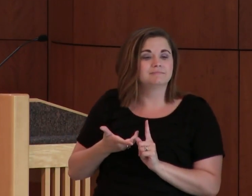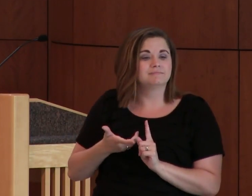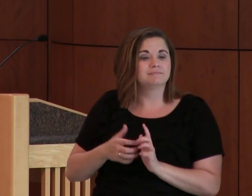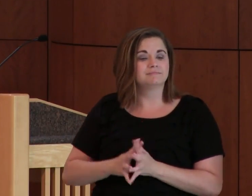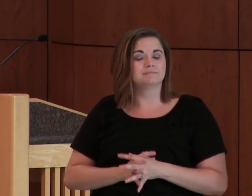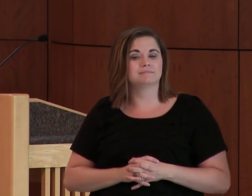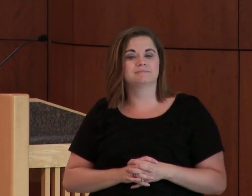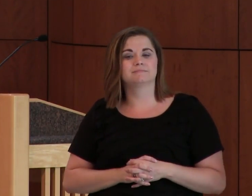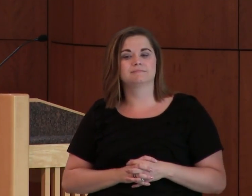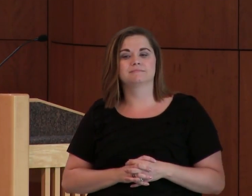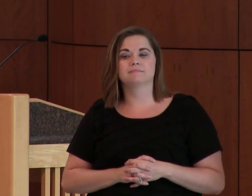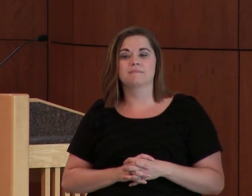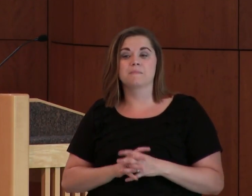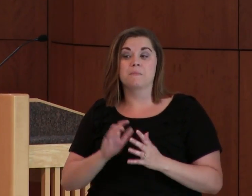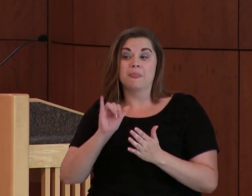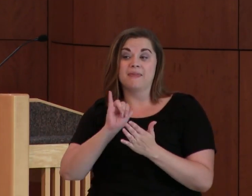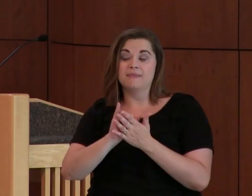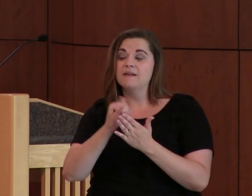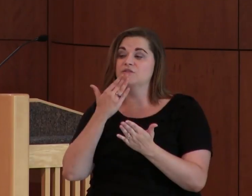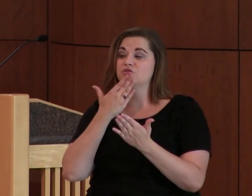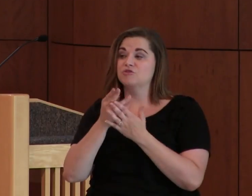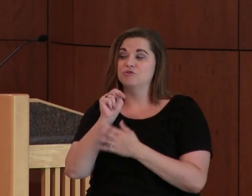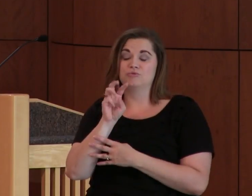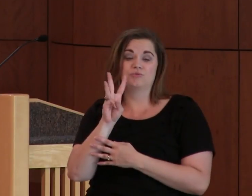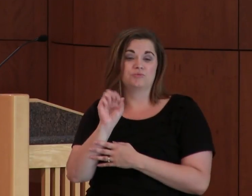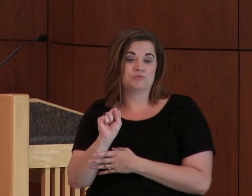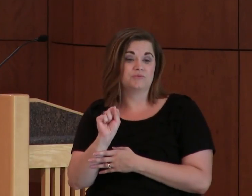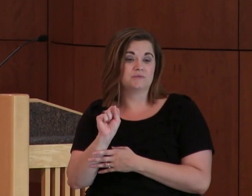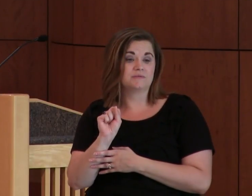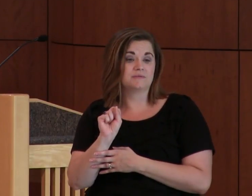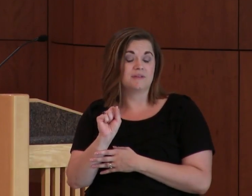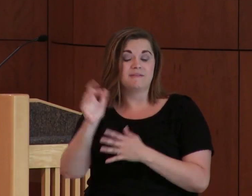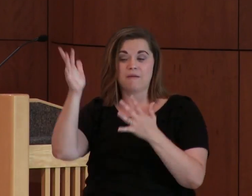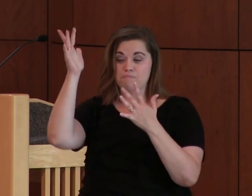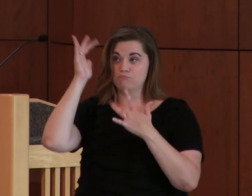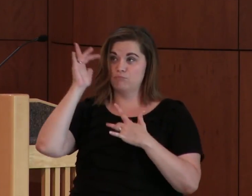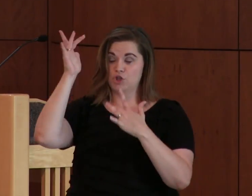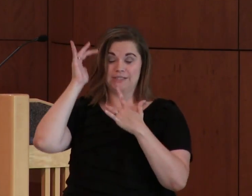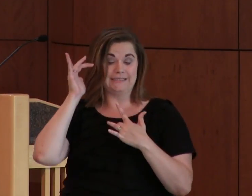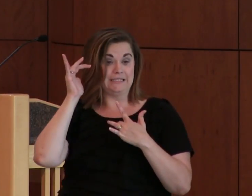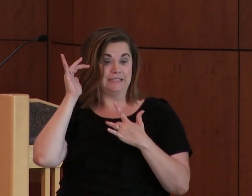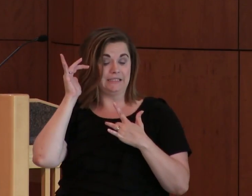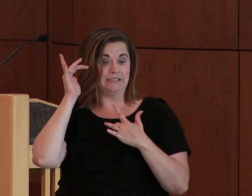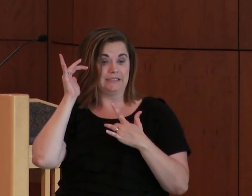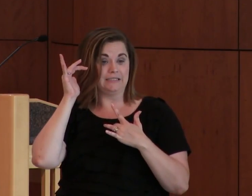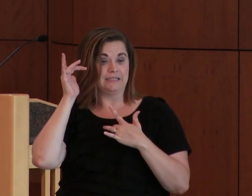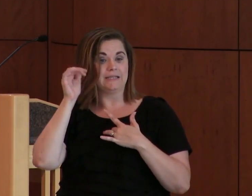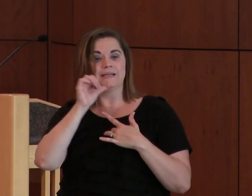And that is the good news for us, that this mercy of God comes not because we have earned